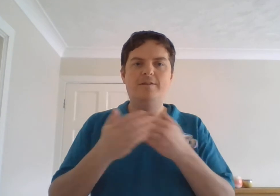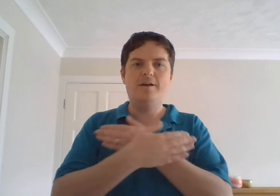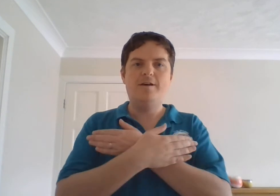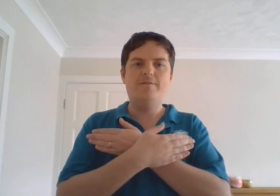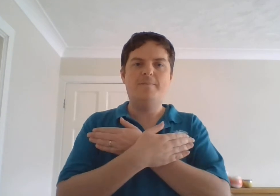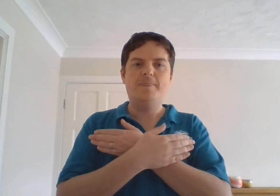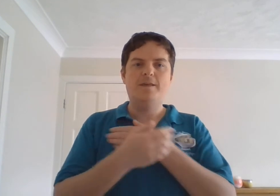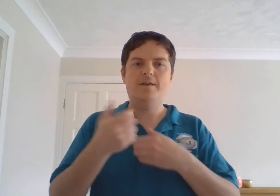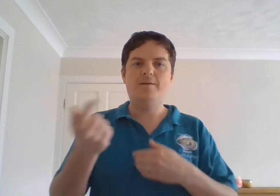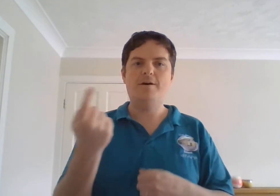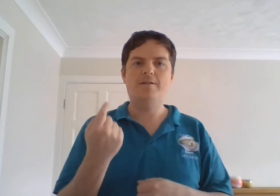love.